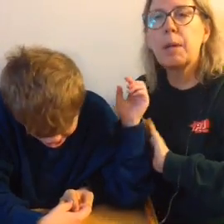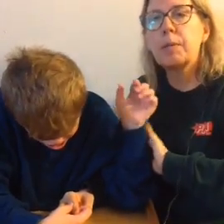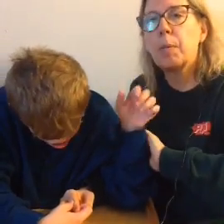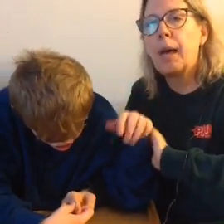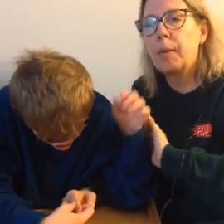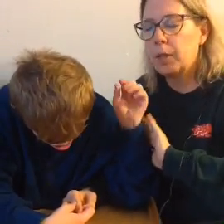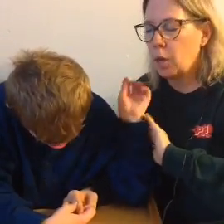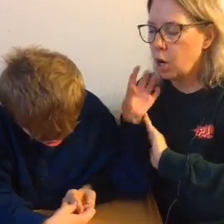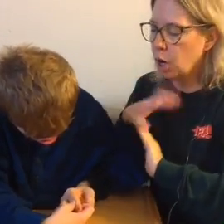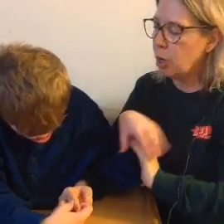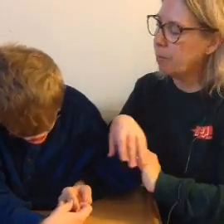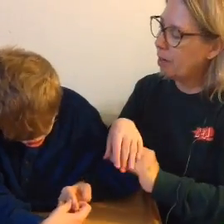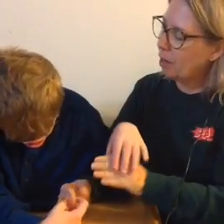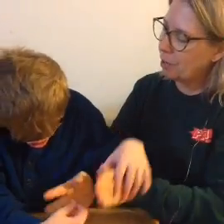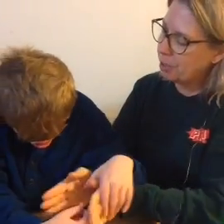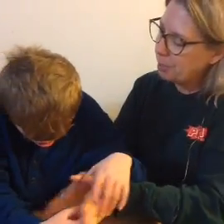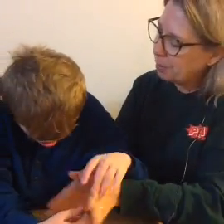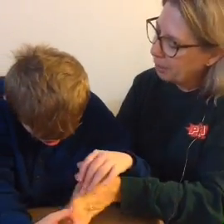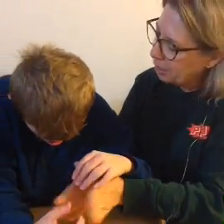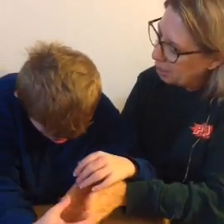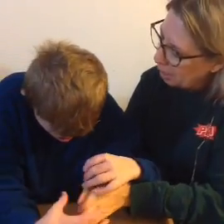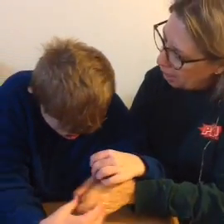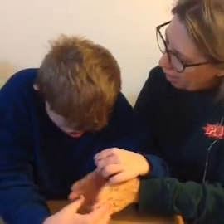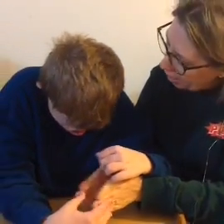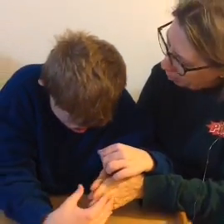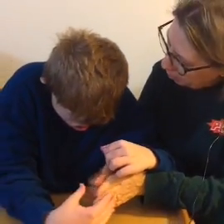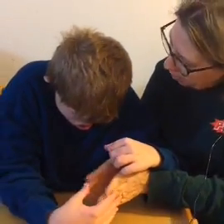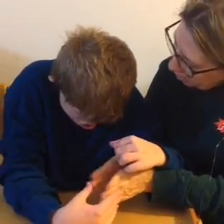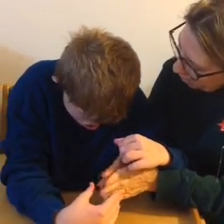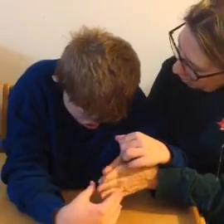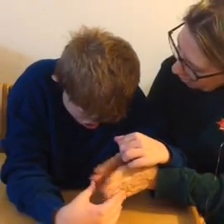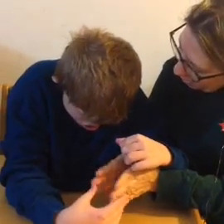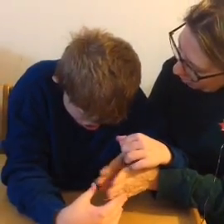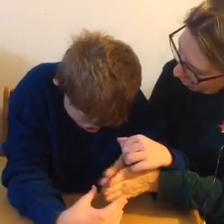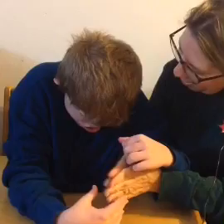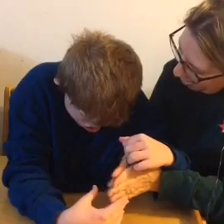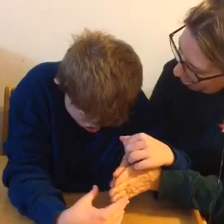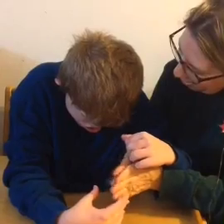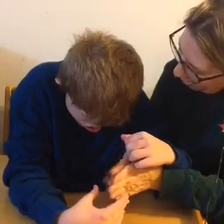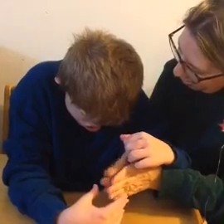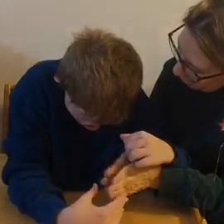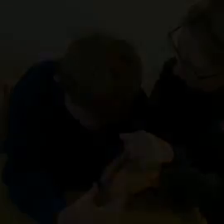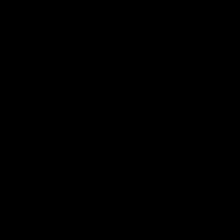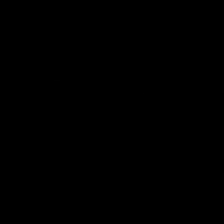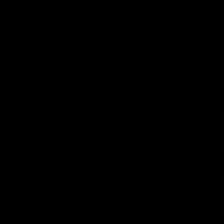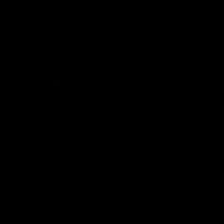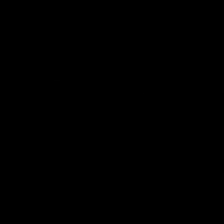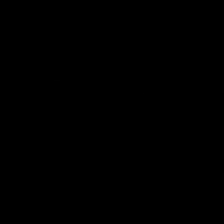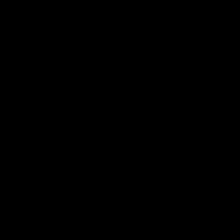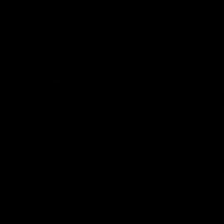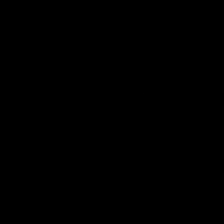I'll pat him on the arm or simply clap. Yay! Yay!